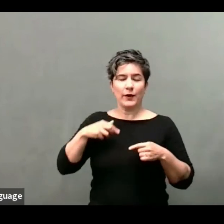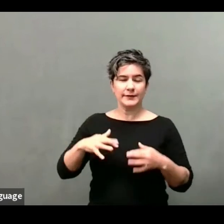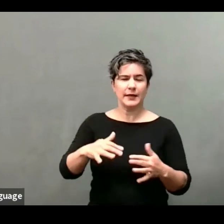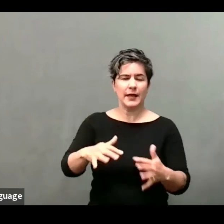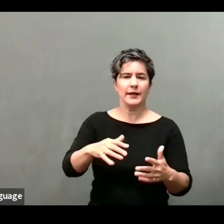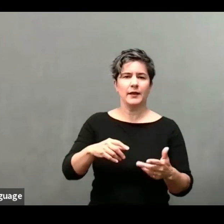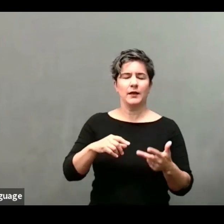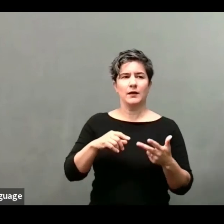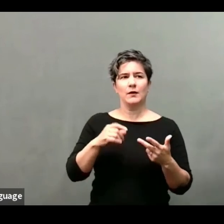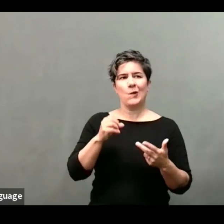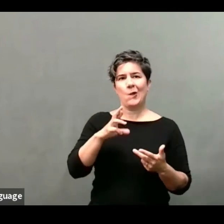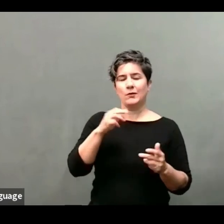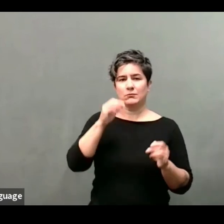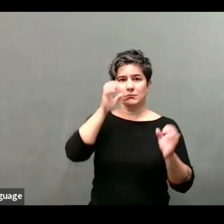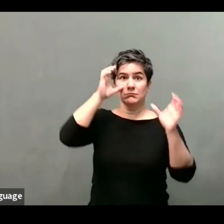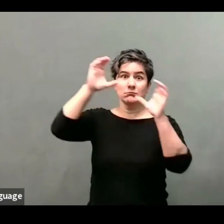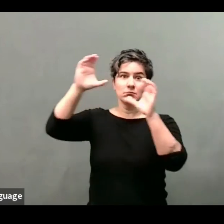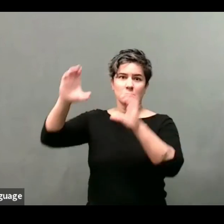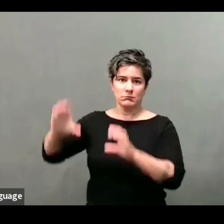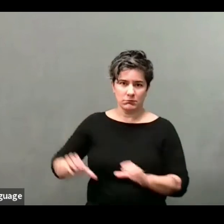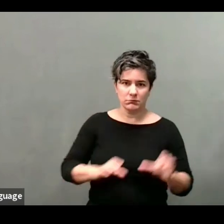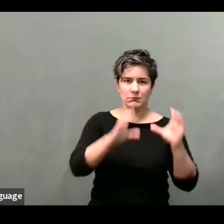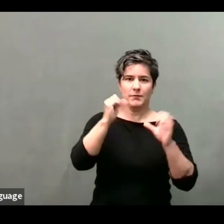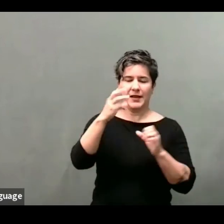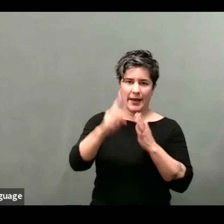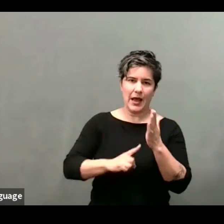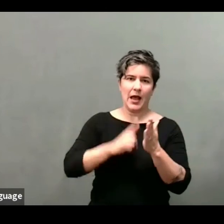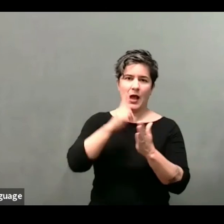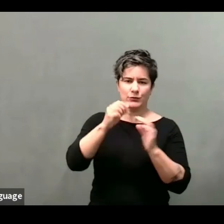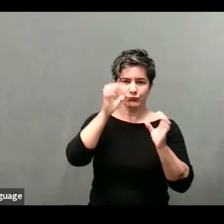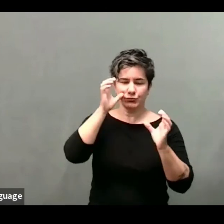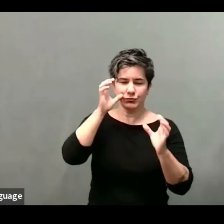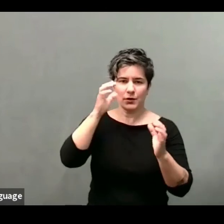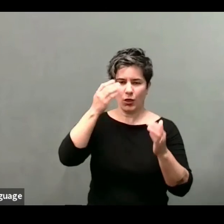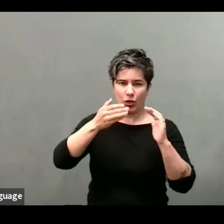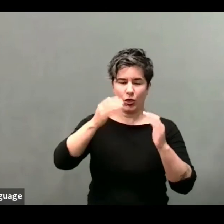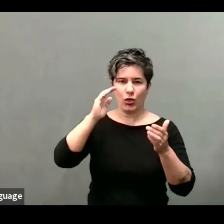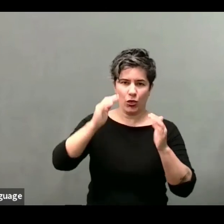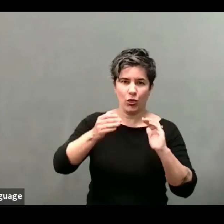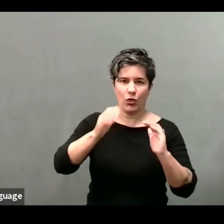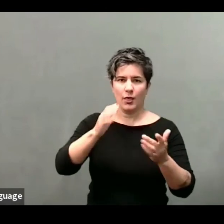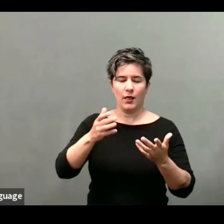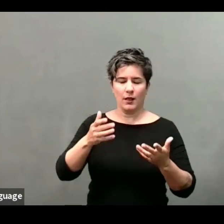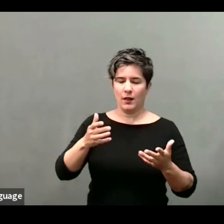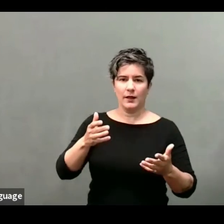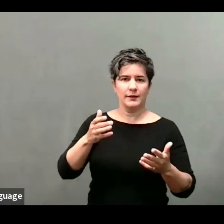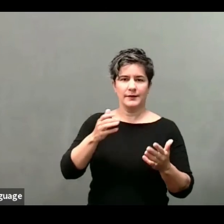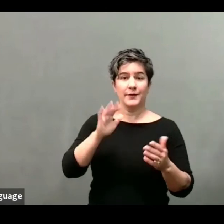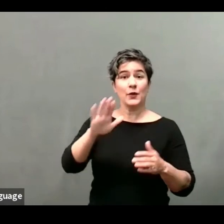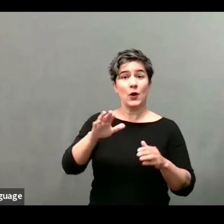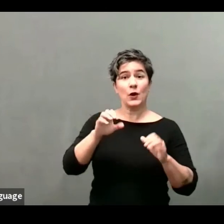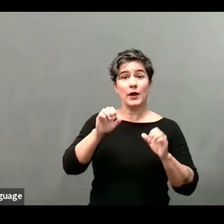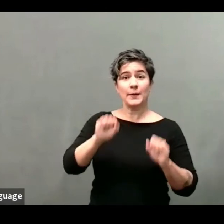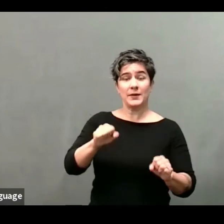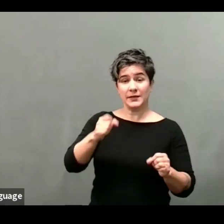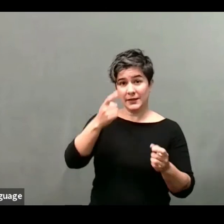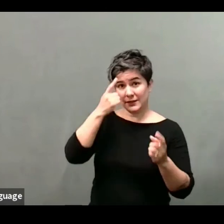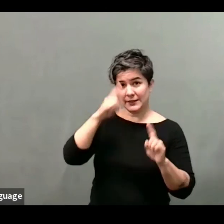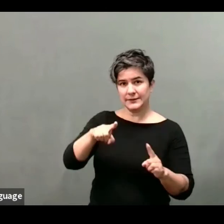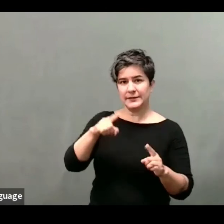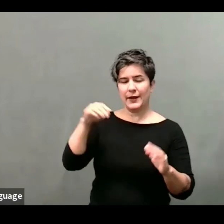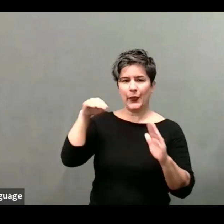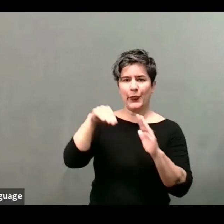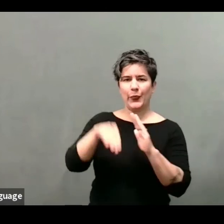up for way too many hours straight and became less able to consent as the exam went